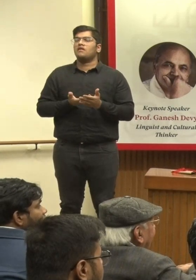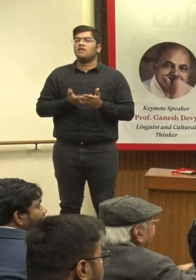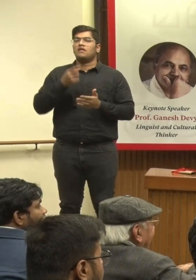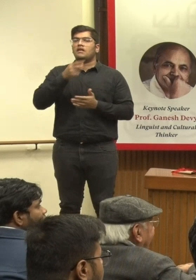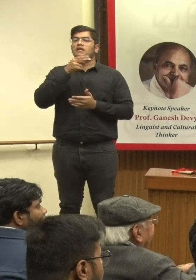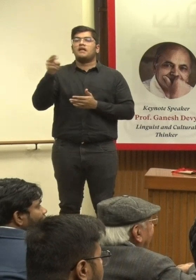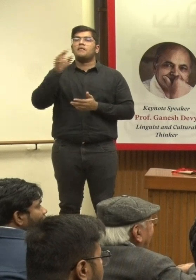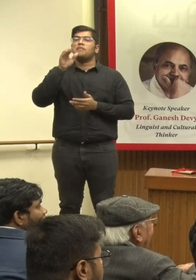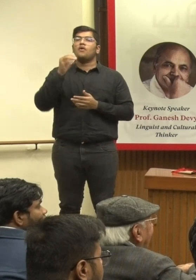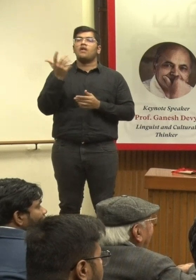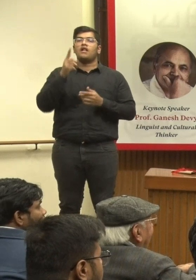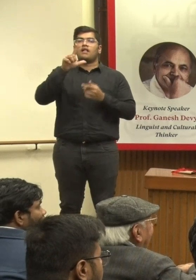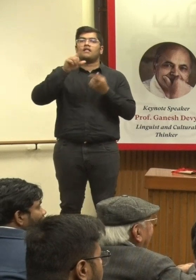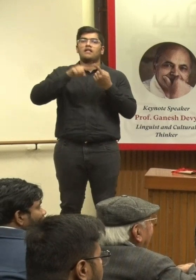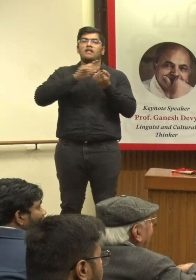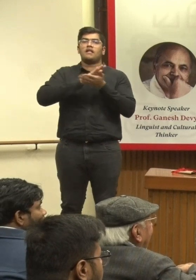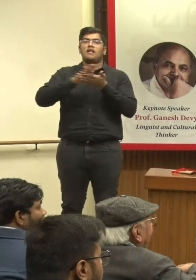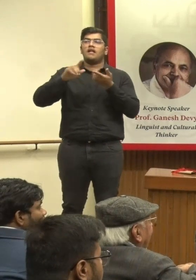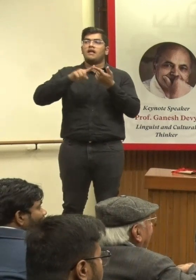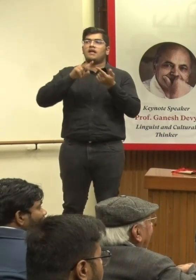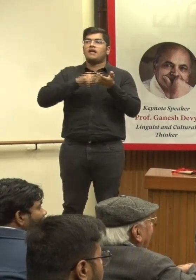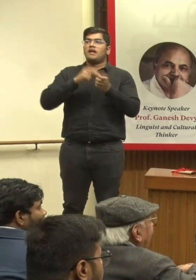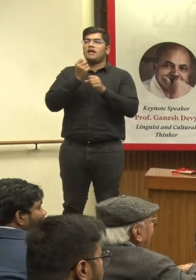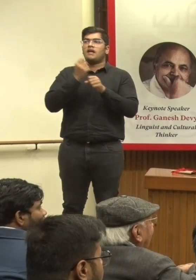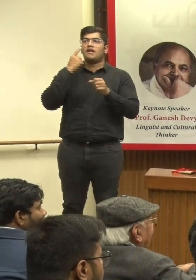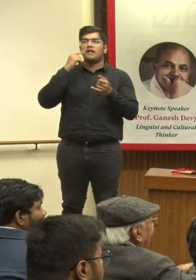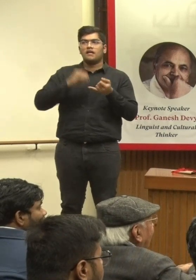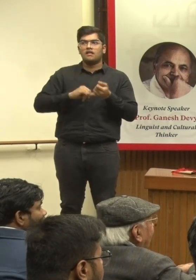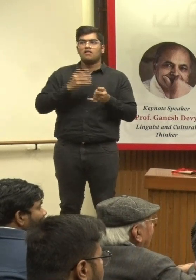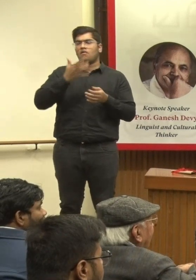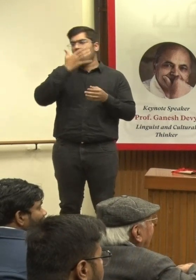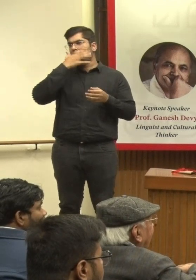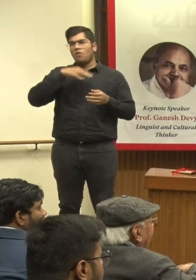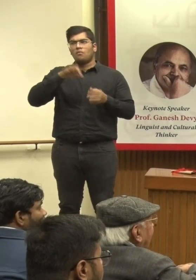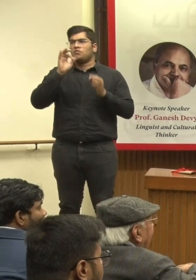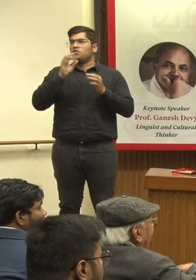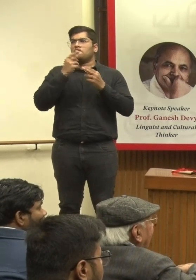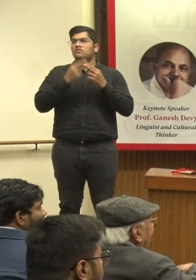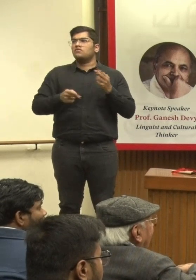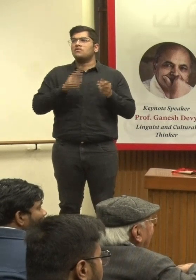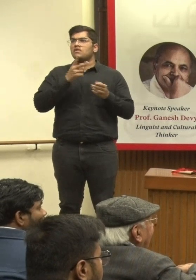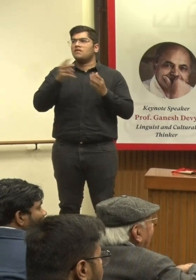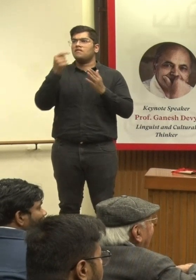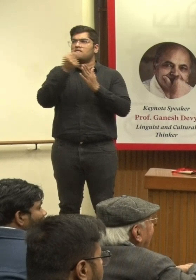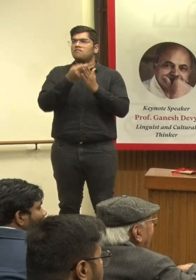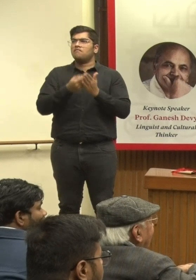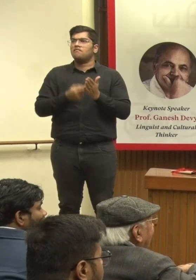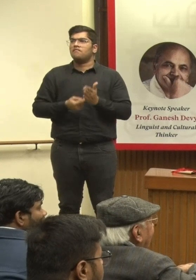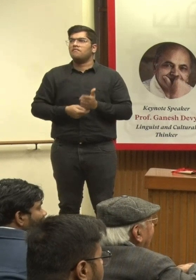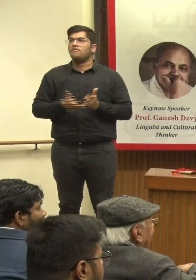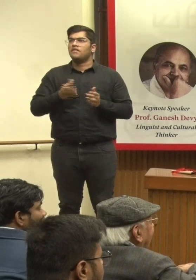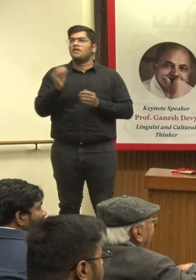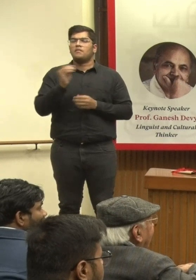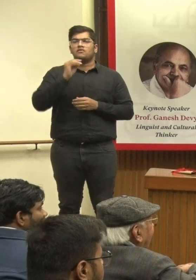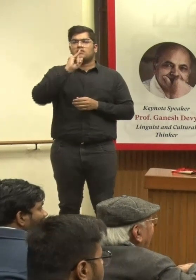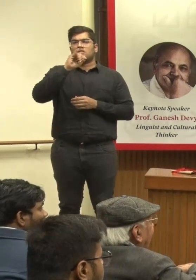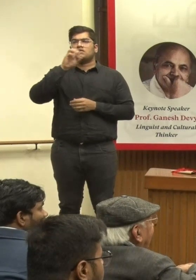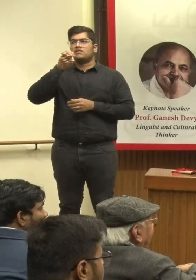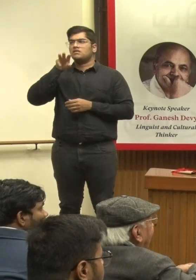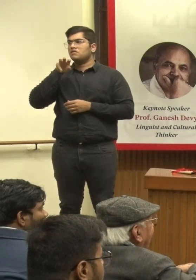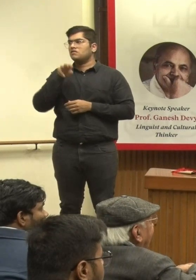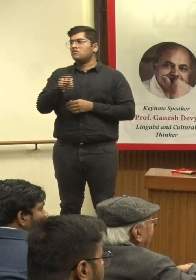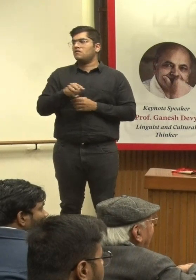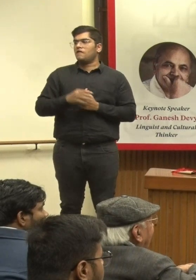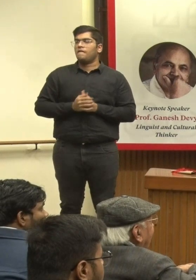lehengis, as beautiful poems. 60,000 poems is not